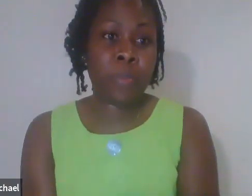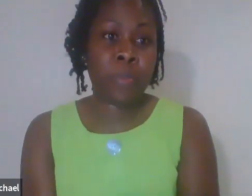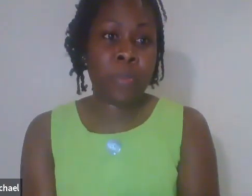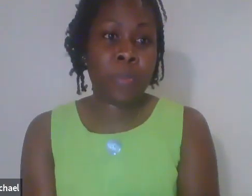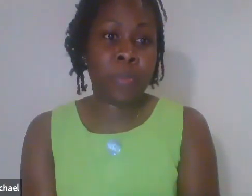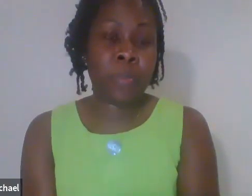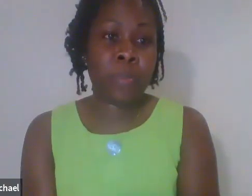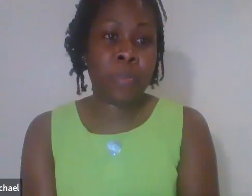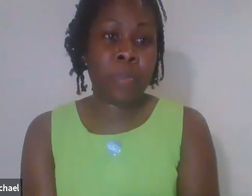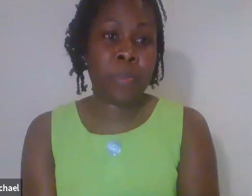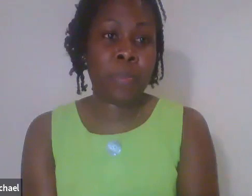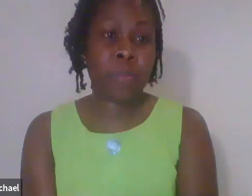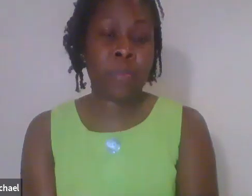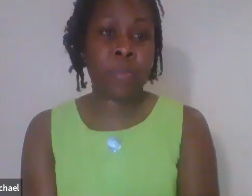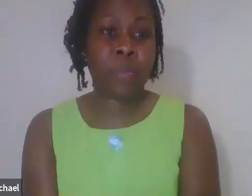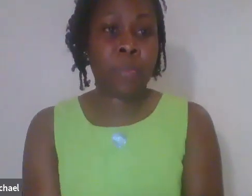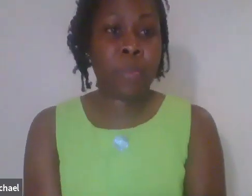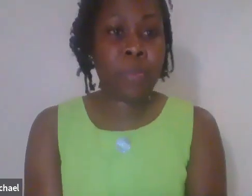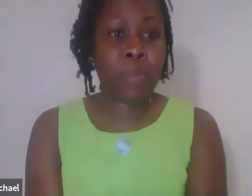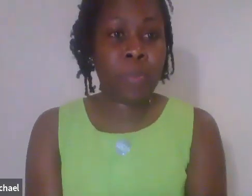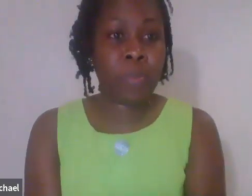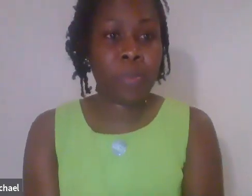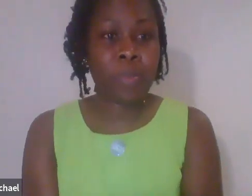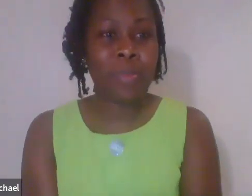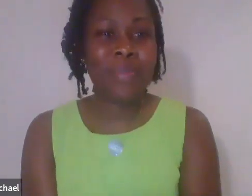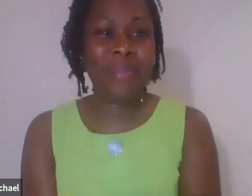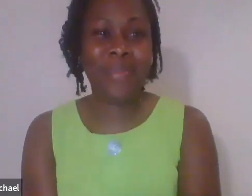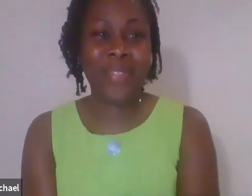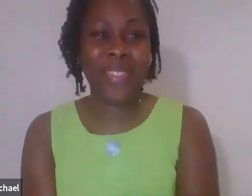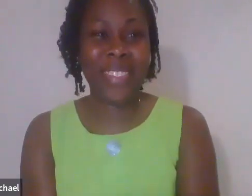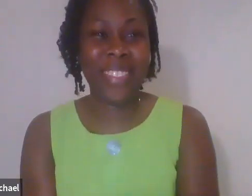That is it for now. I appreciate all. Have a great evening and God bless. Thank you. Thank you all.